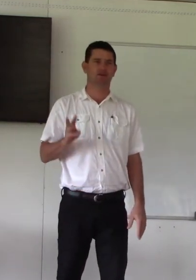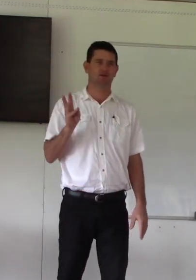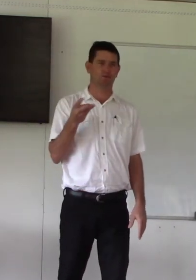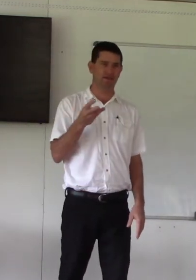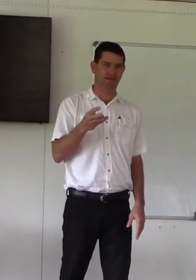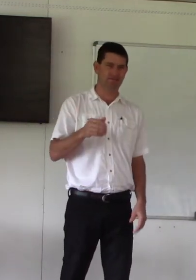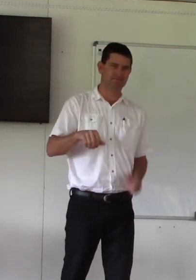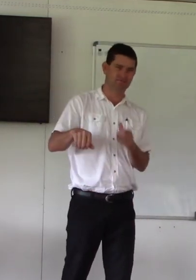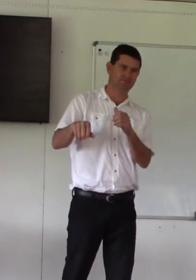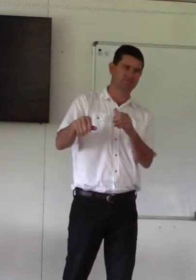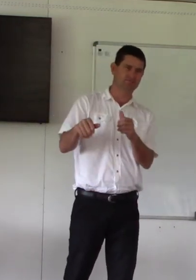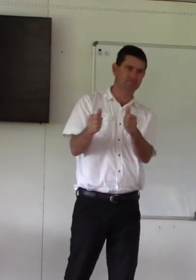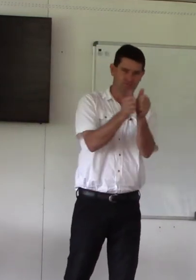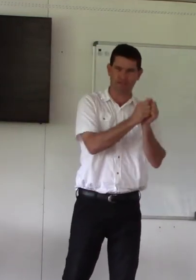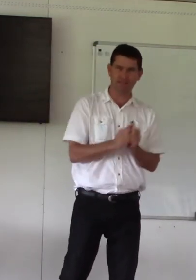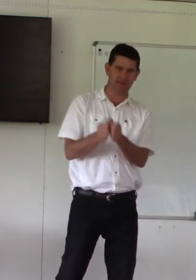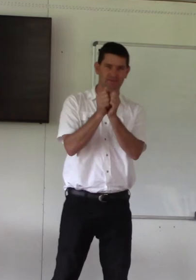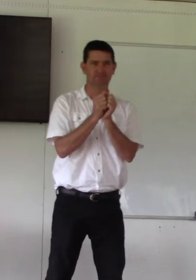We, together,